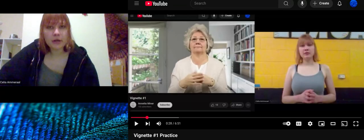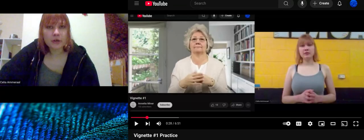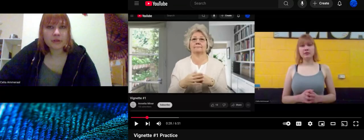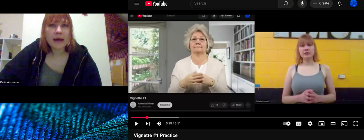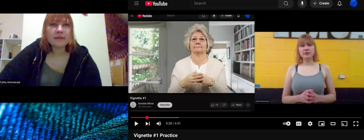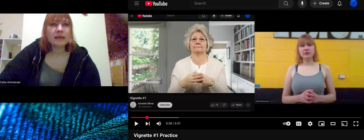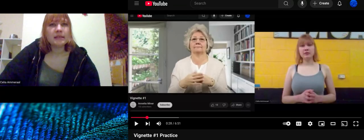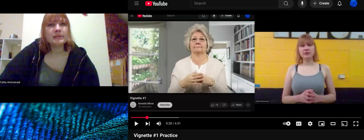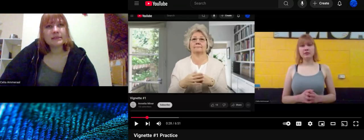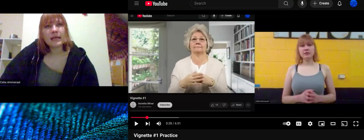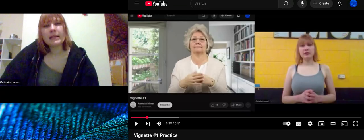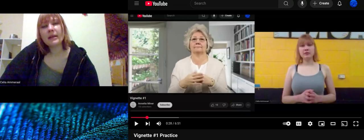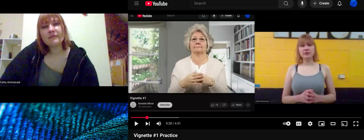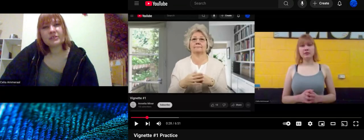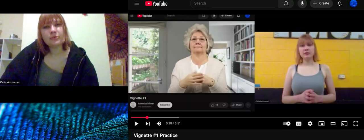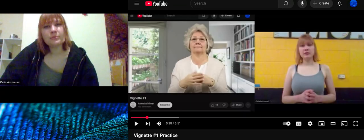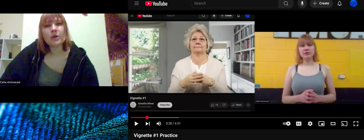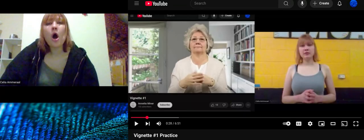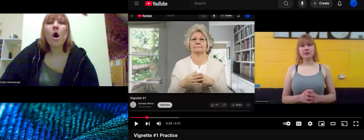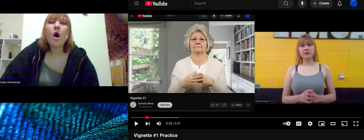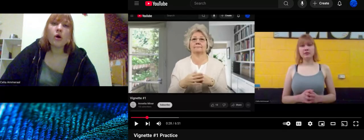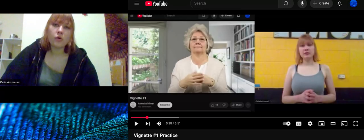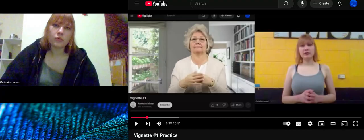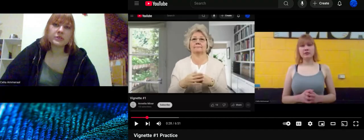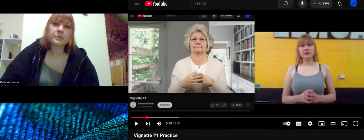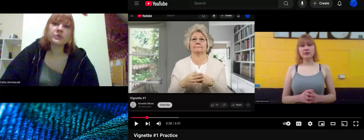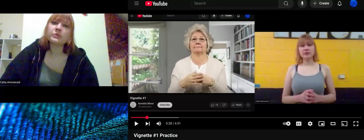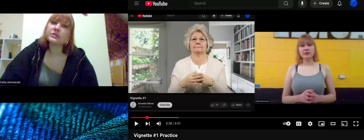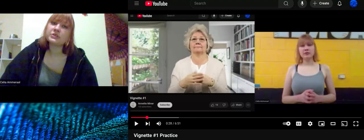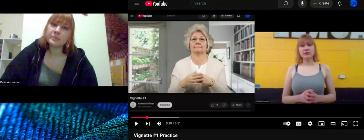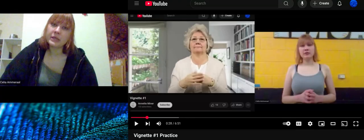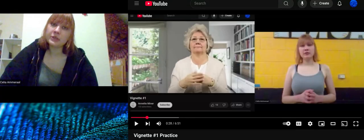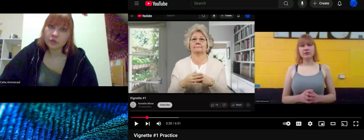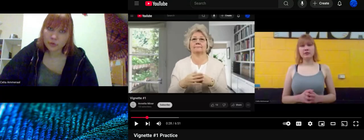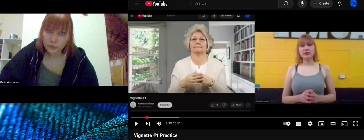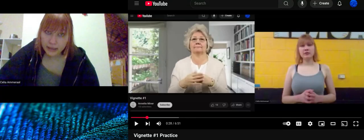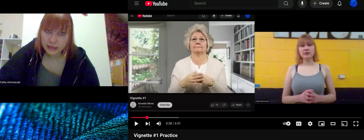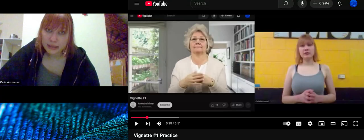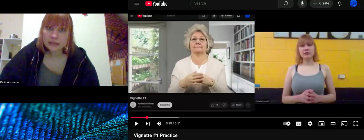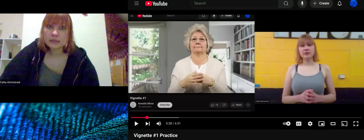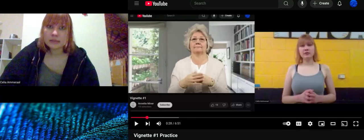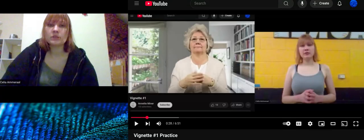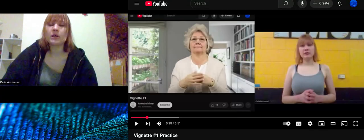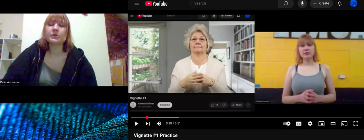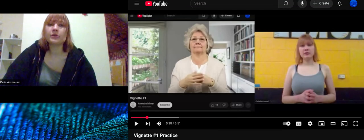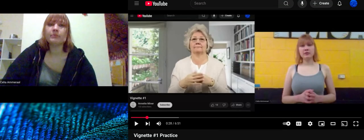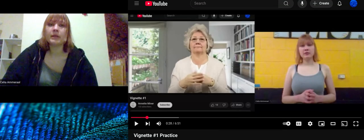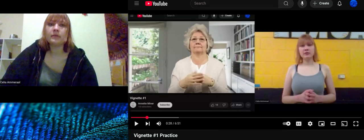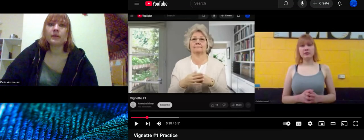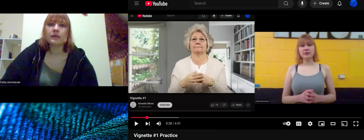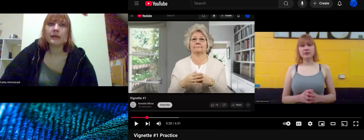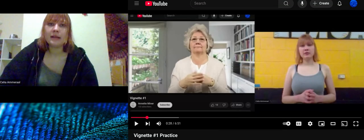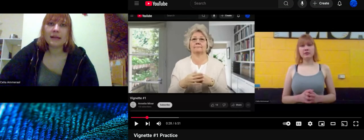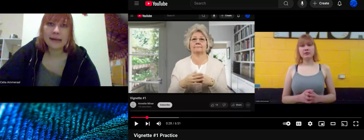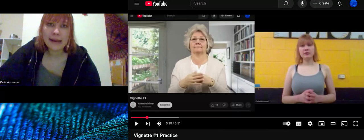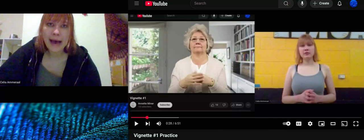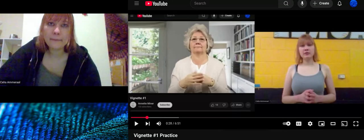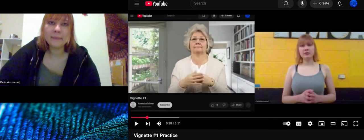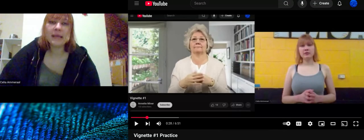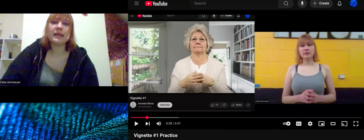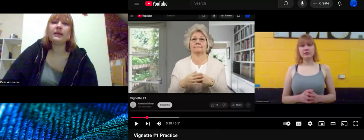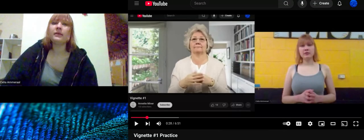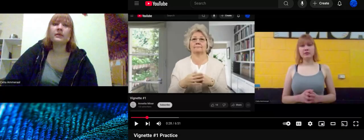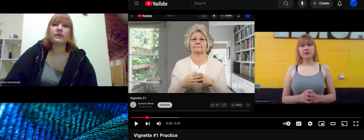Teddy heard that, Teddy might have assumed, oh, this person wants to speak directly to Dr. Goodman,